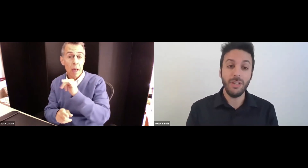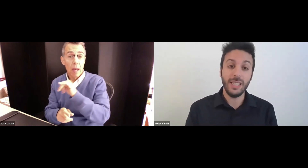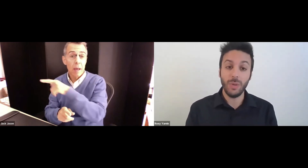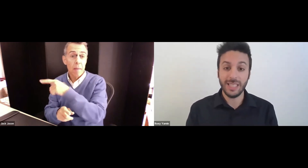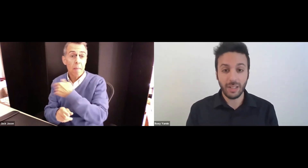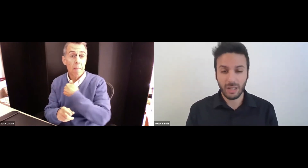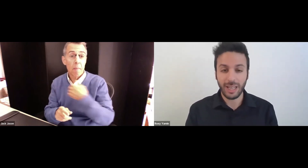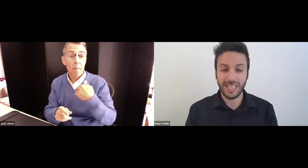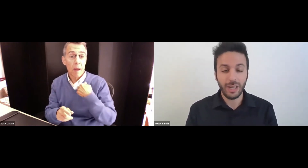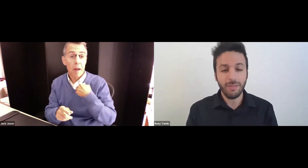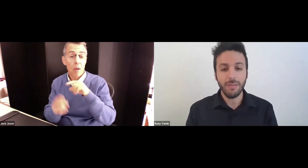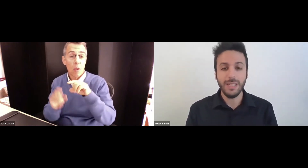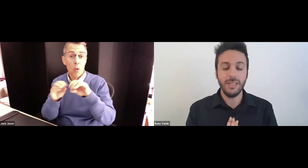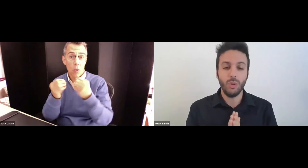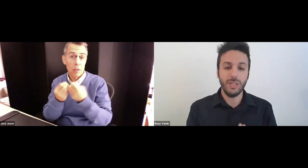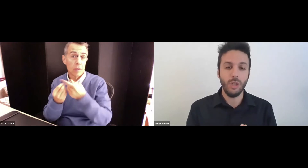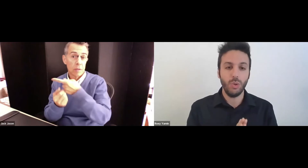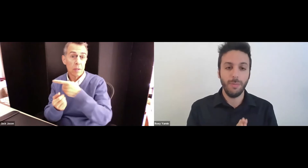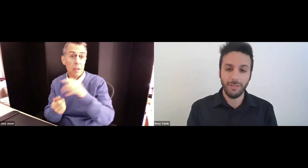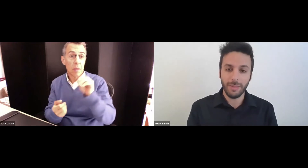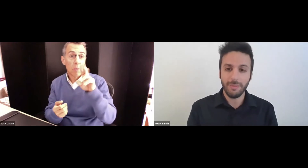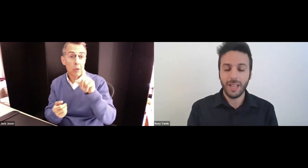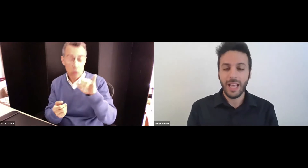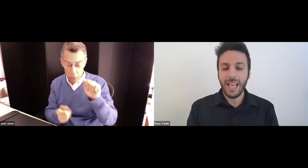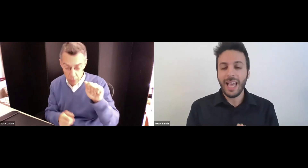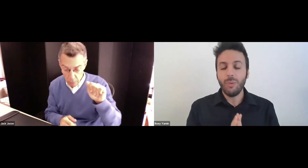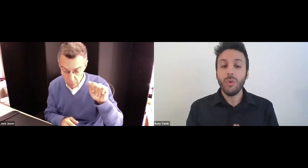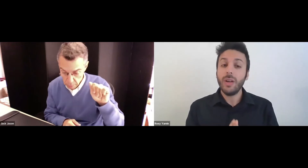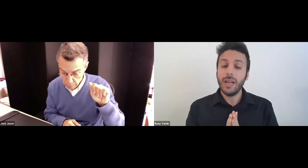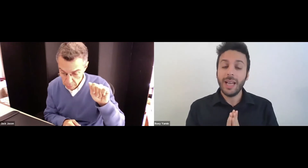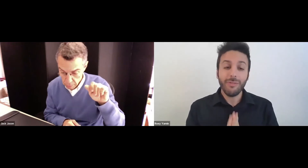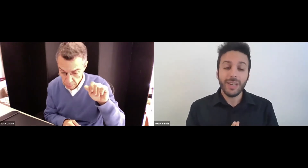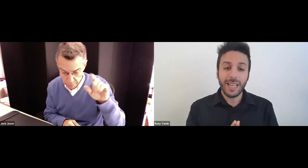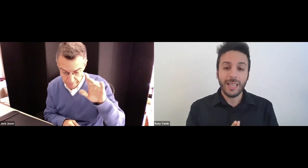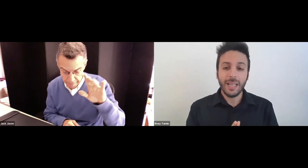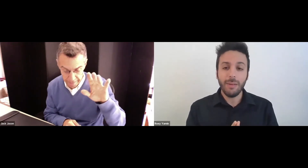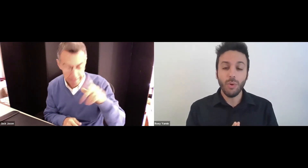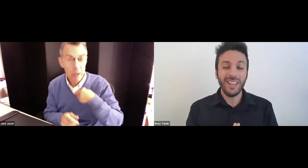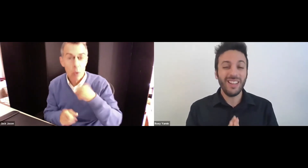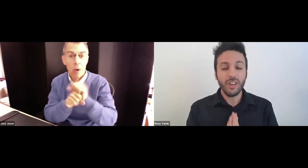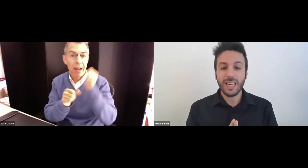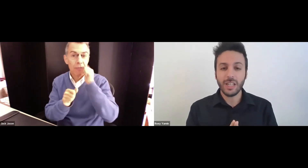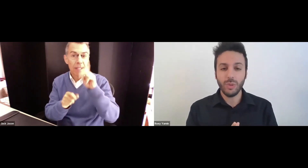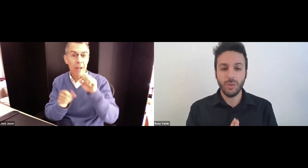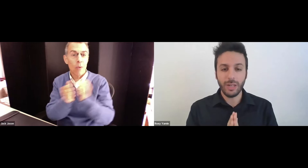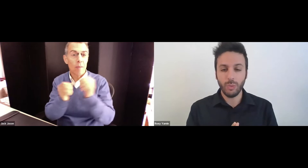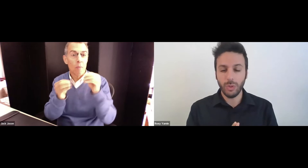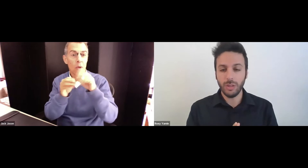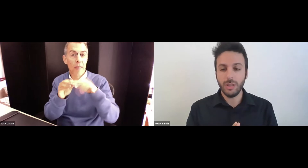WZO executive, Mrs. Gusti Yoshua Braverman. And we work every day in more than 30 countries around the world